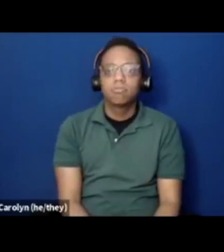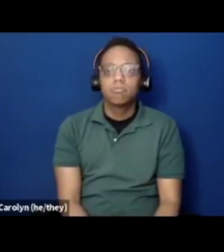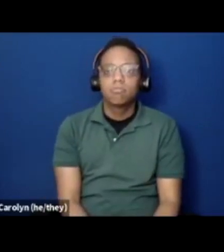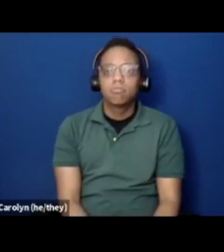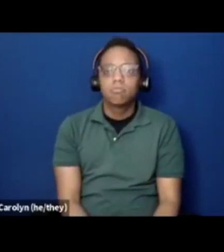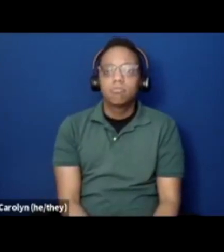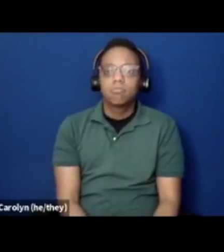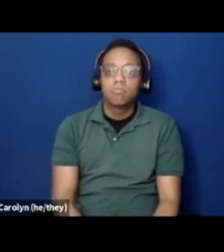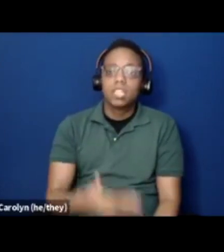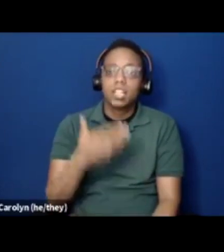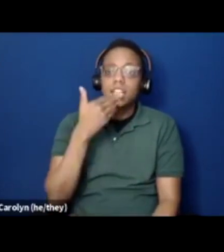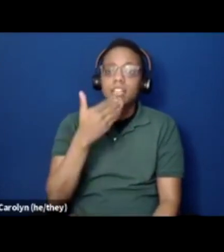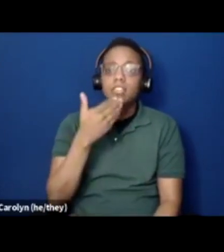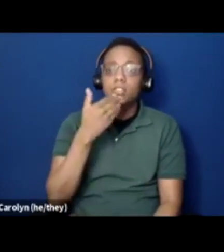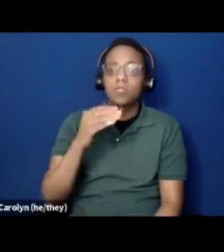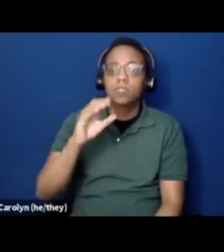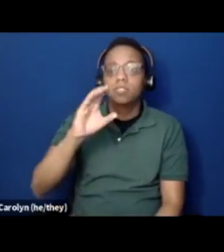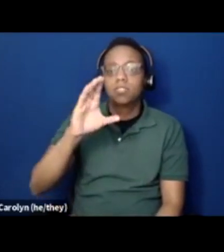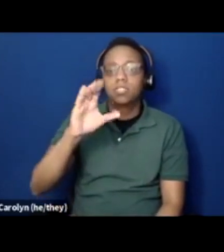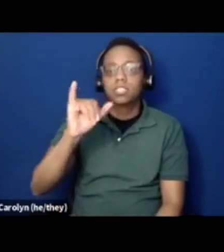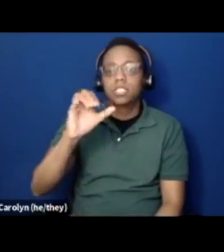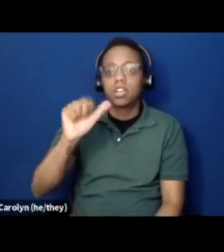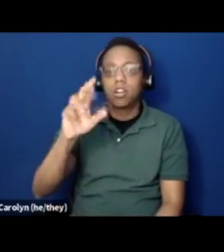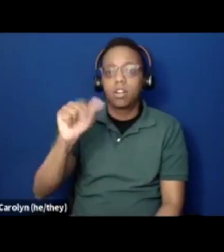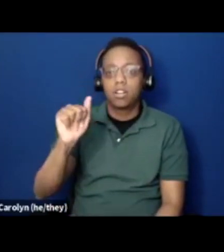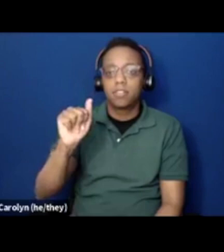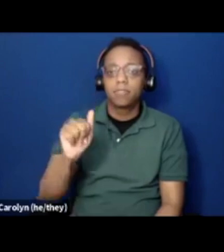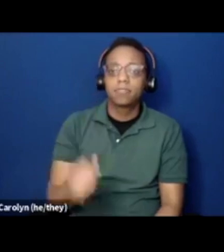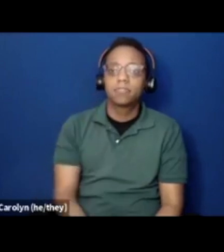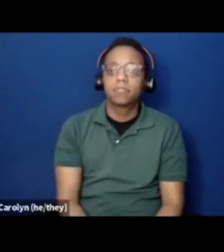Thank you, Ciora.